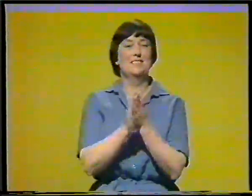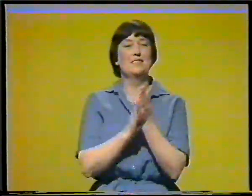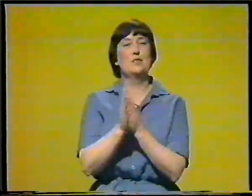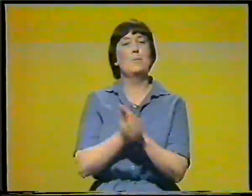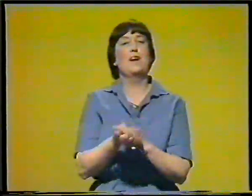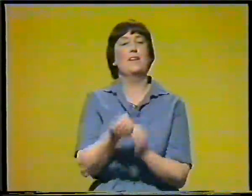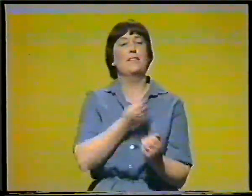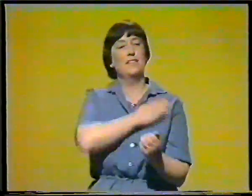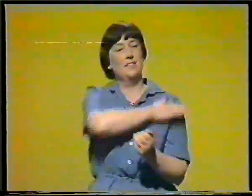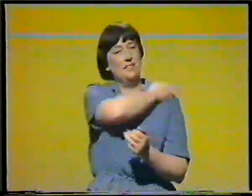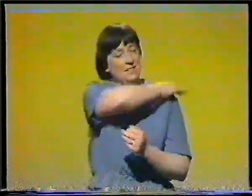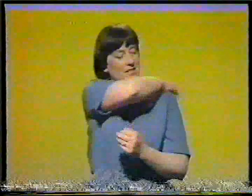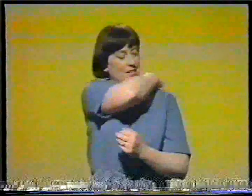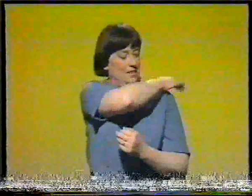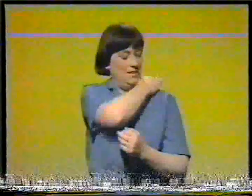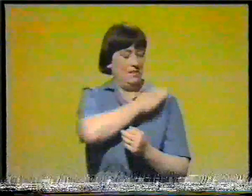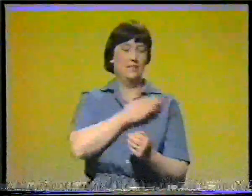To bath.